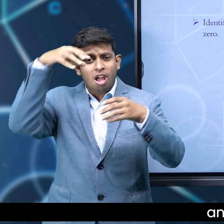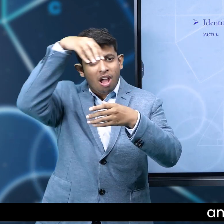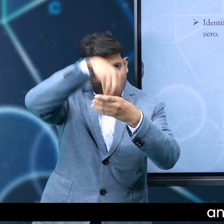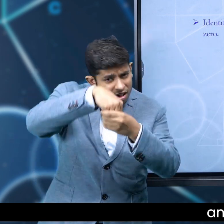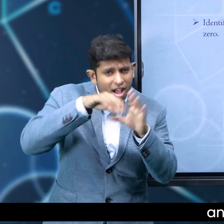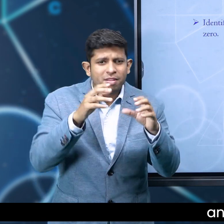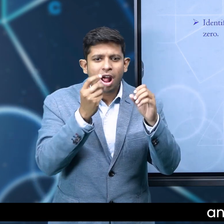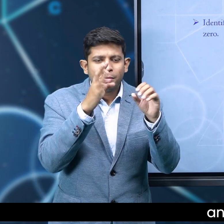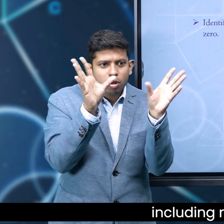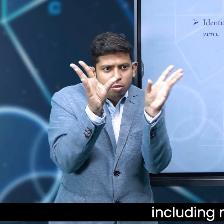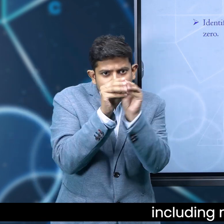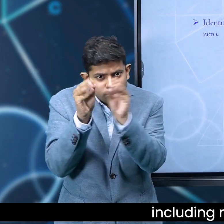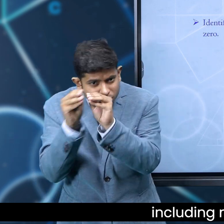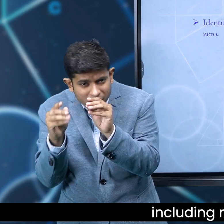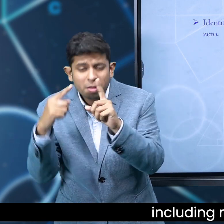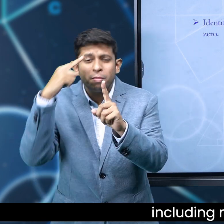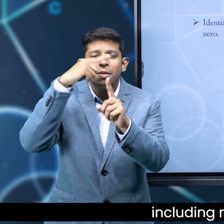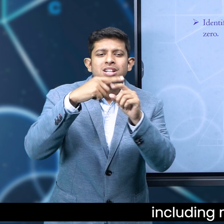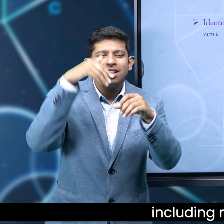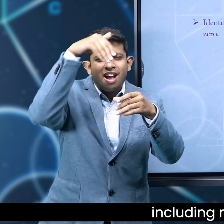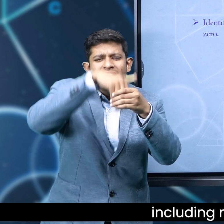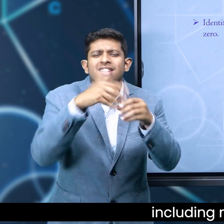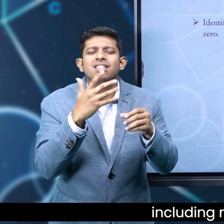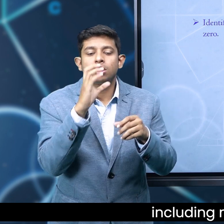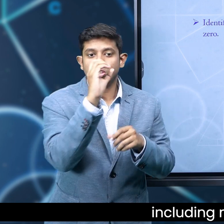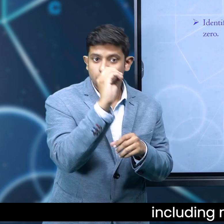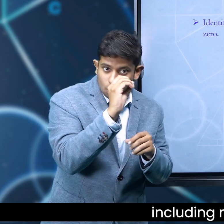their properties, including natural numbers and zero.